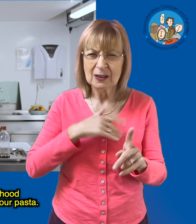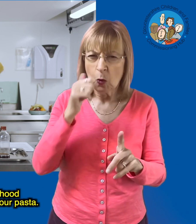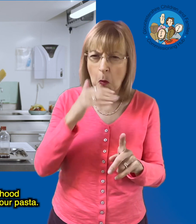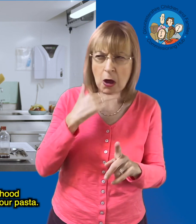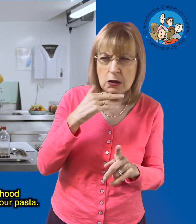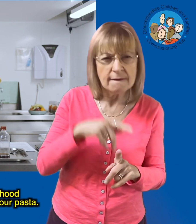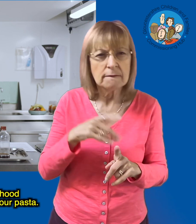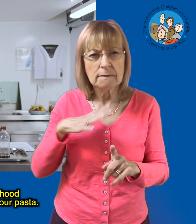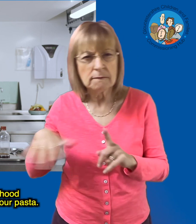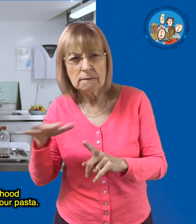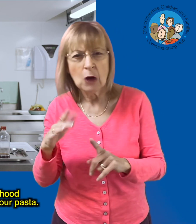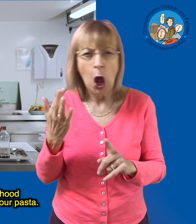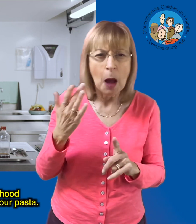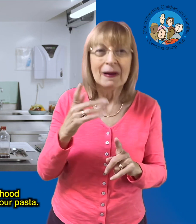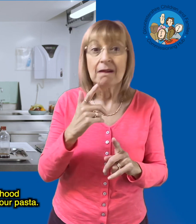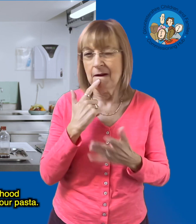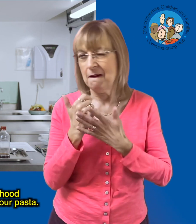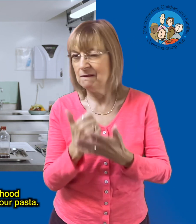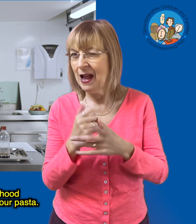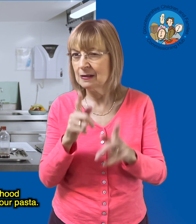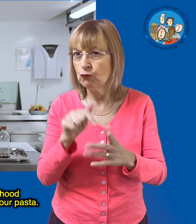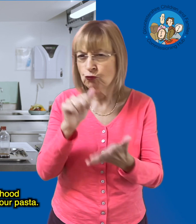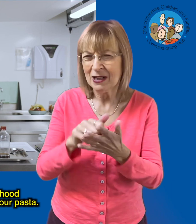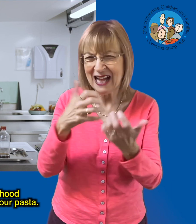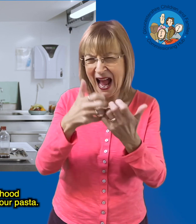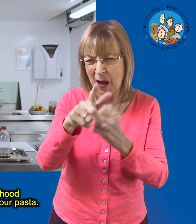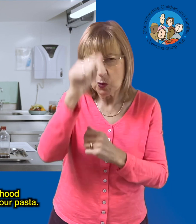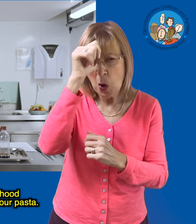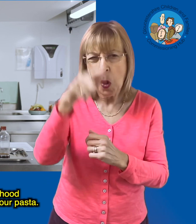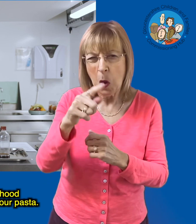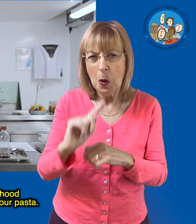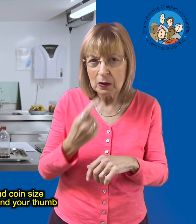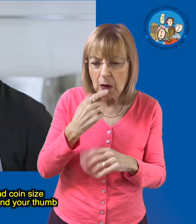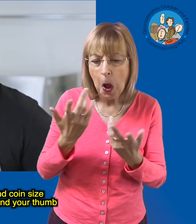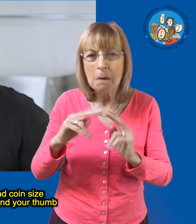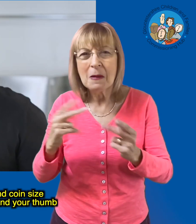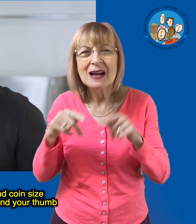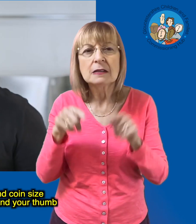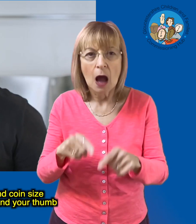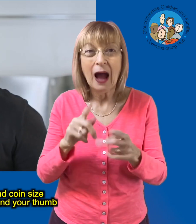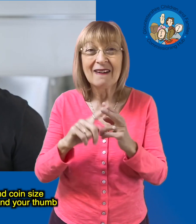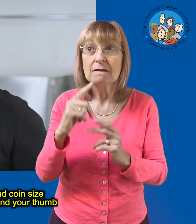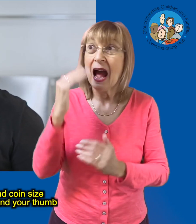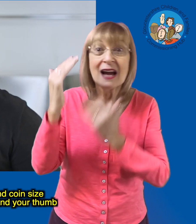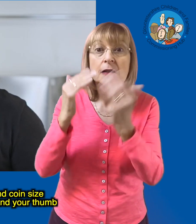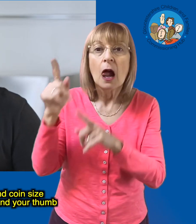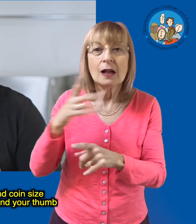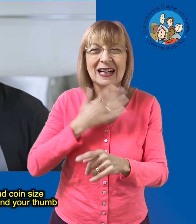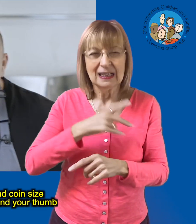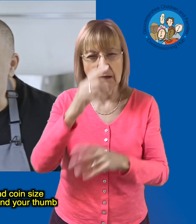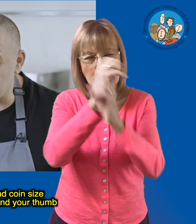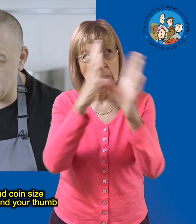got enough to feed the neighbourhood. So this is a little tip of getting the right portion for your pasta. If you want a portion for an